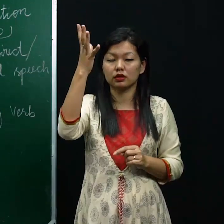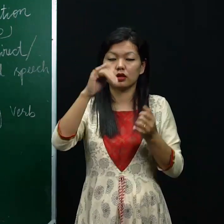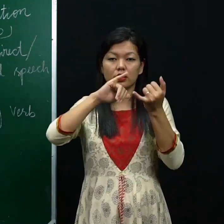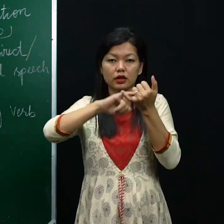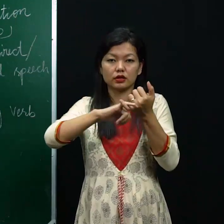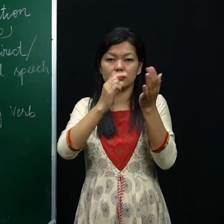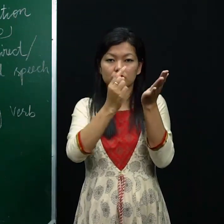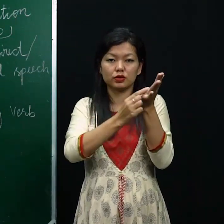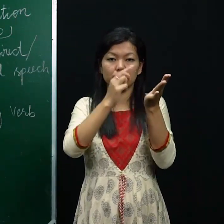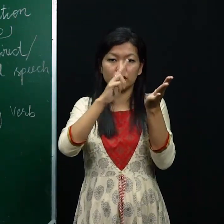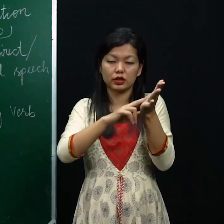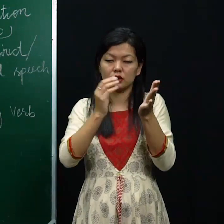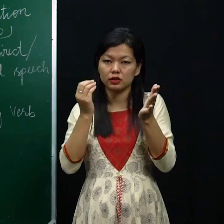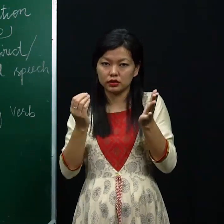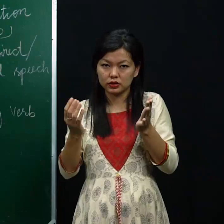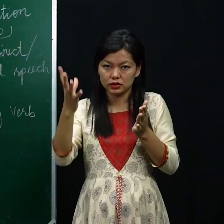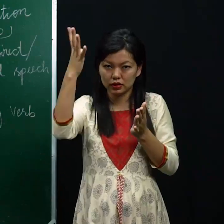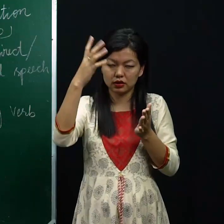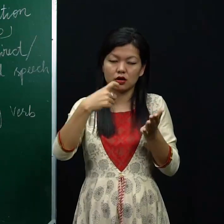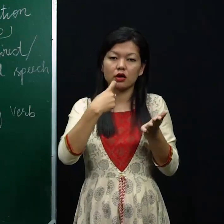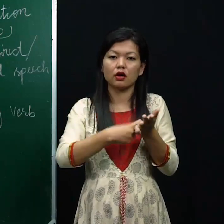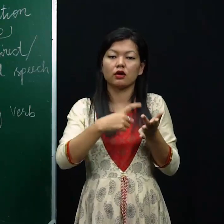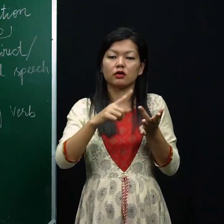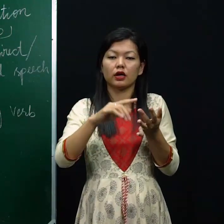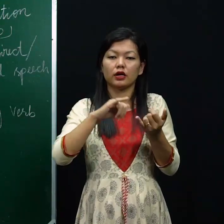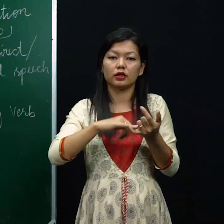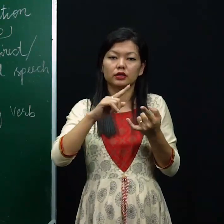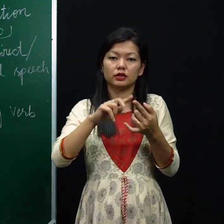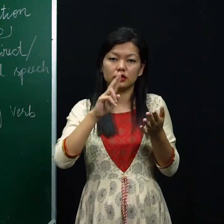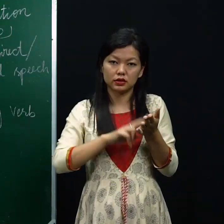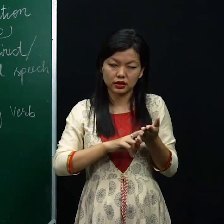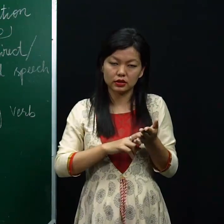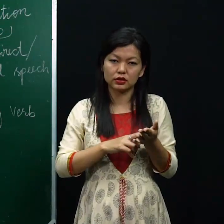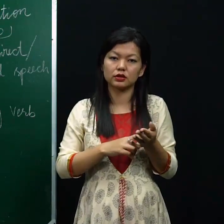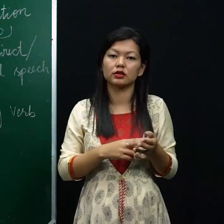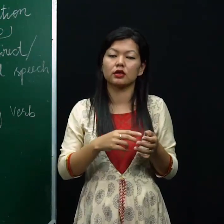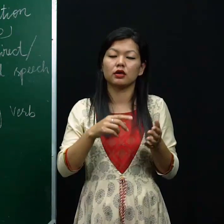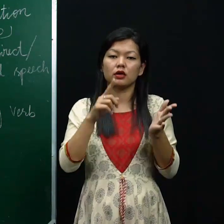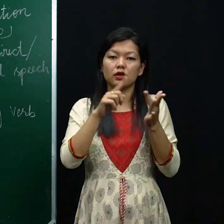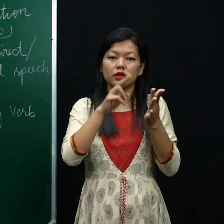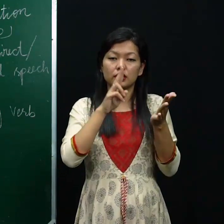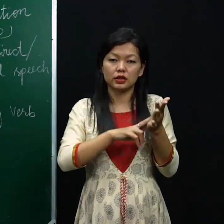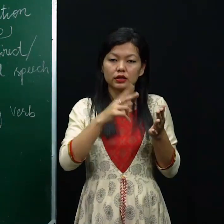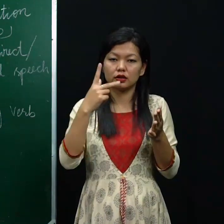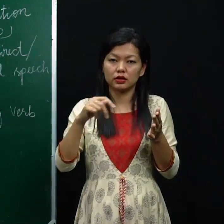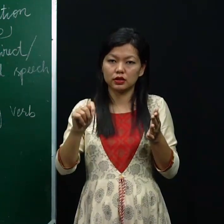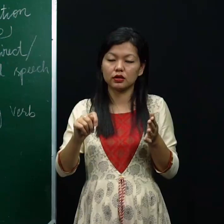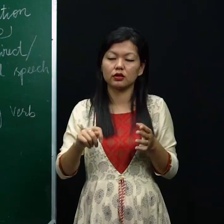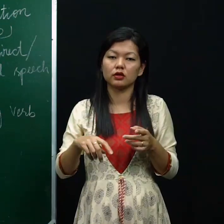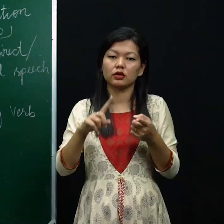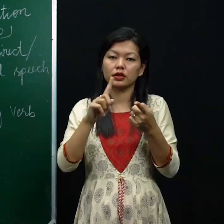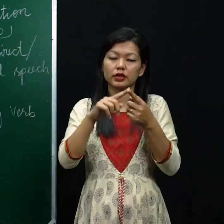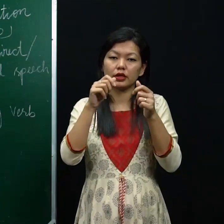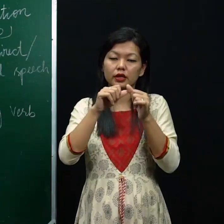your life you have been hearing of that and you have never heard anyone saying the sun rises in the west, right? That is something that we don't